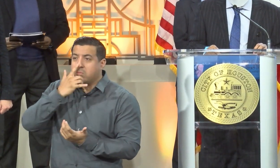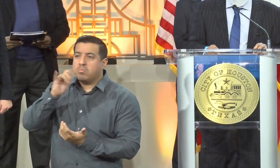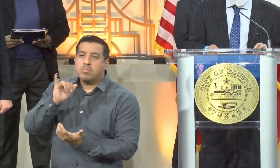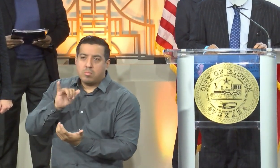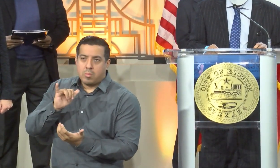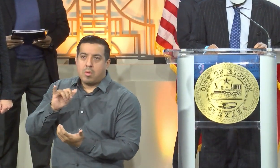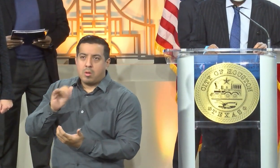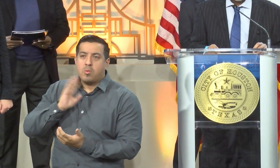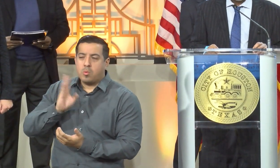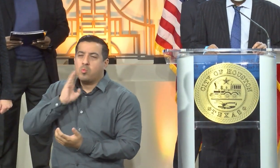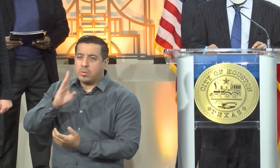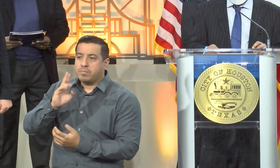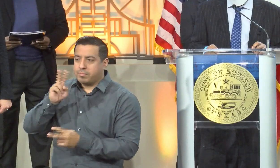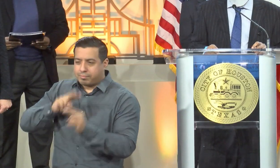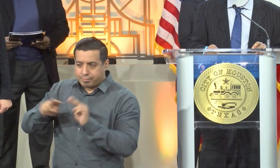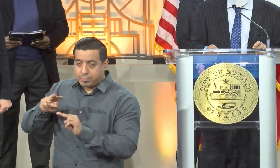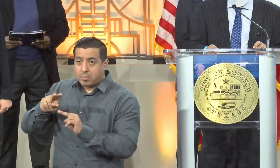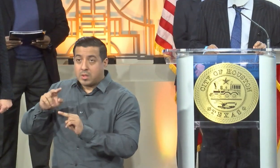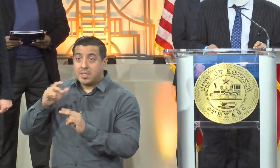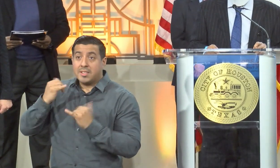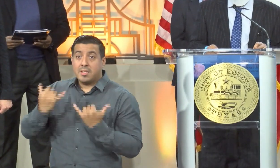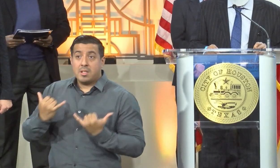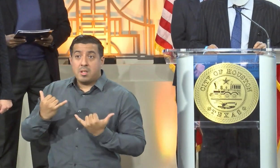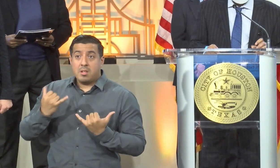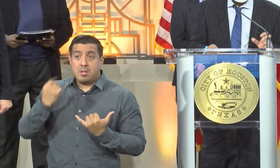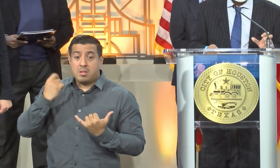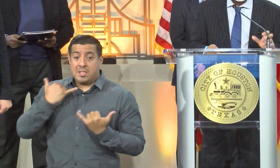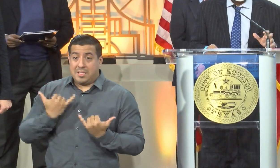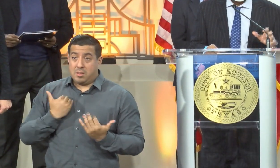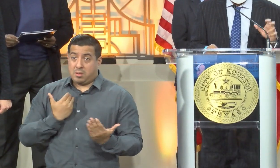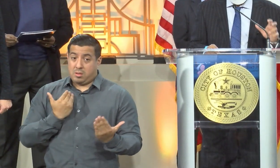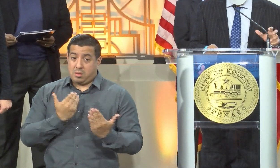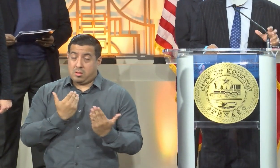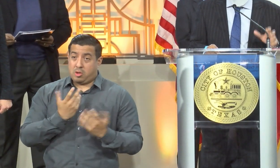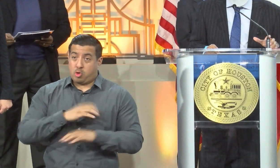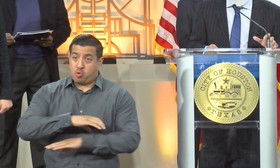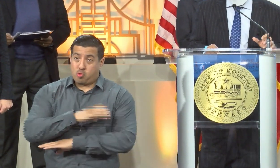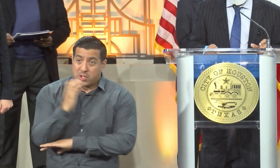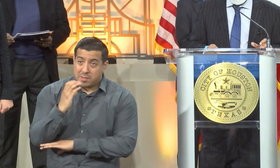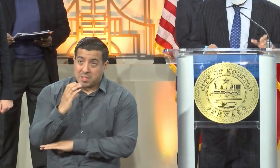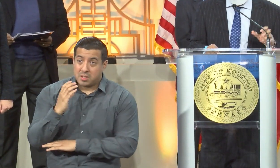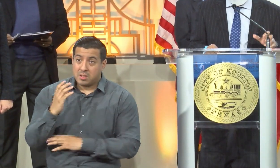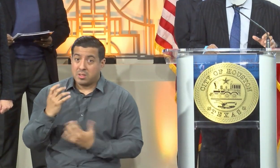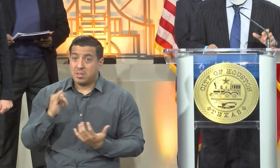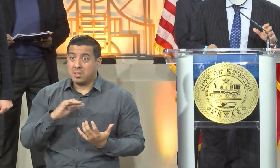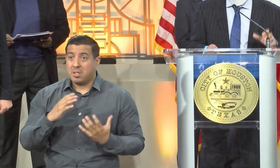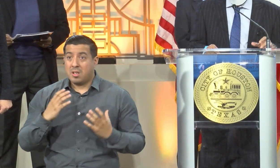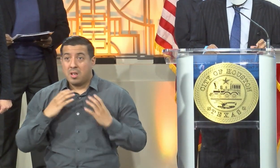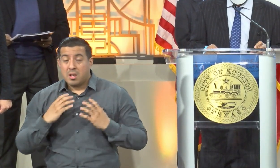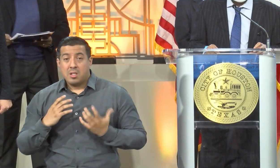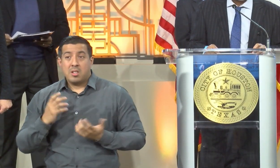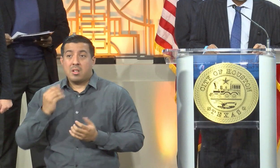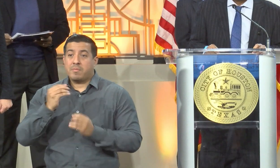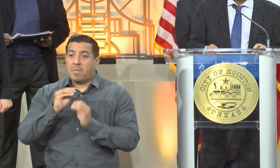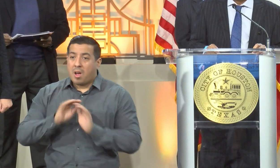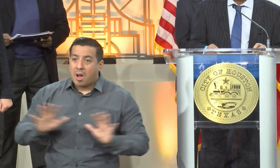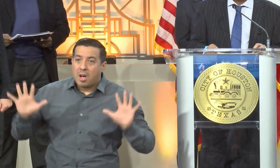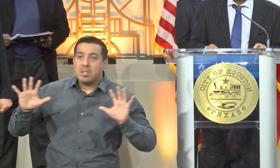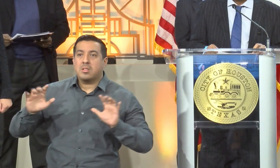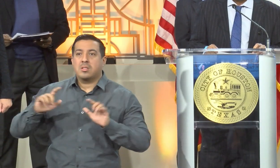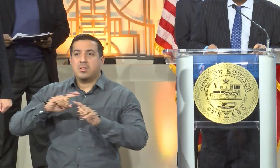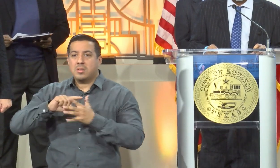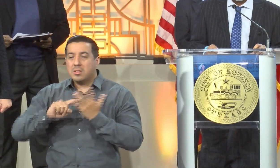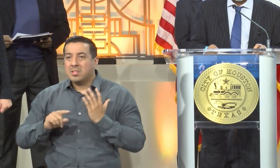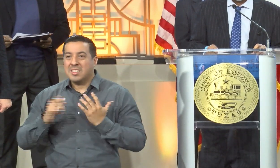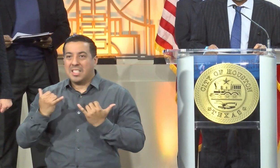indicate. As we approach the Christmas holidays, Hanukkah, Kwanzaa, again,